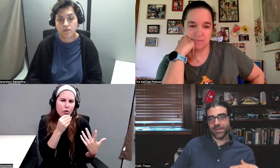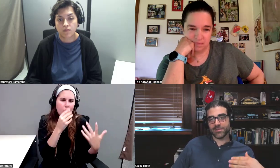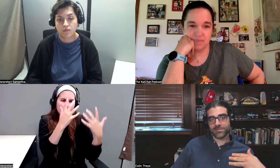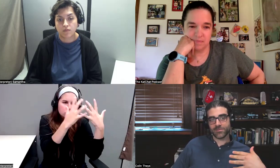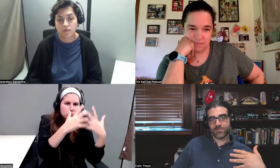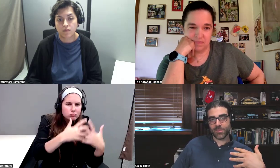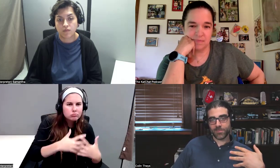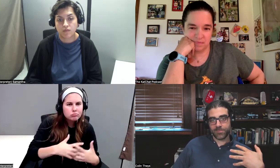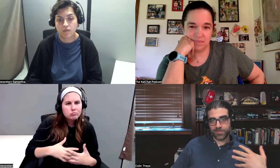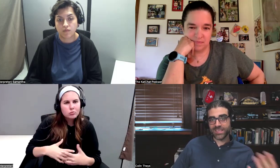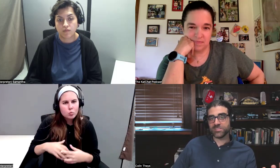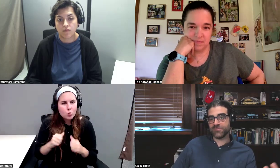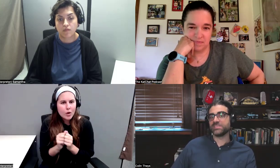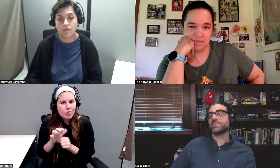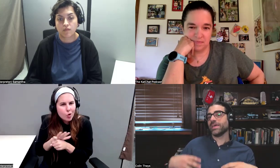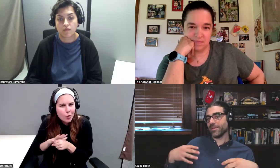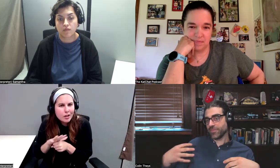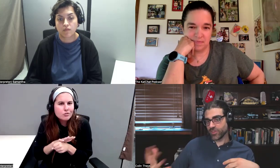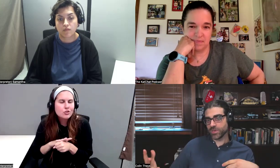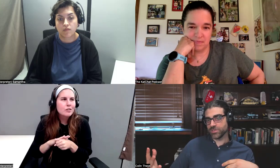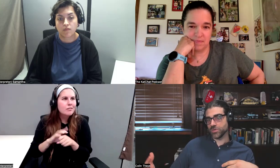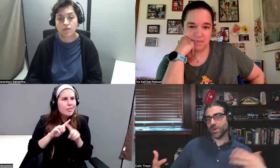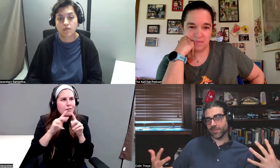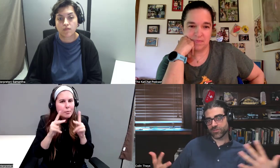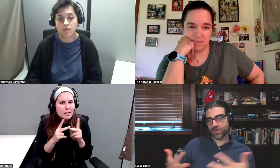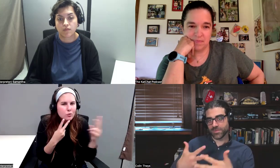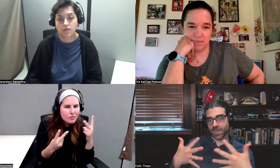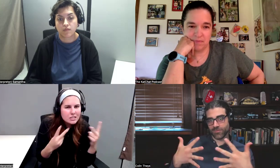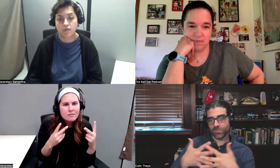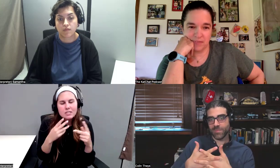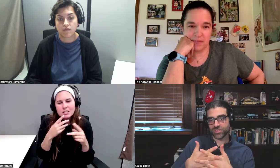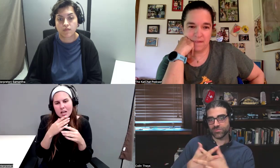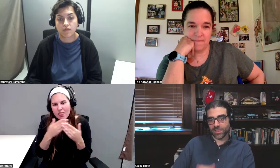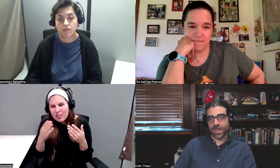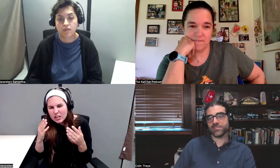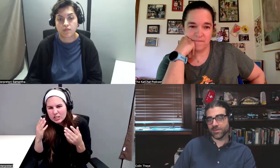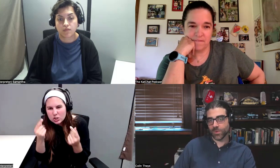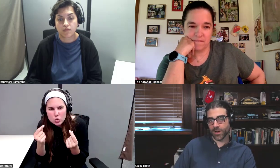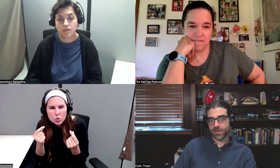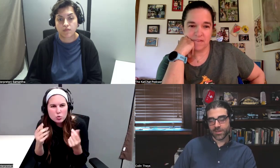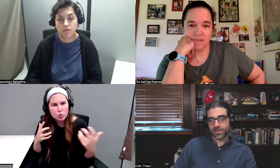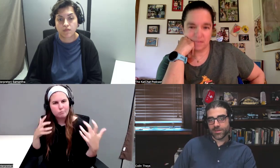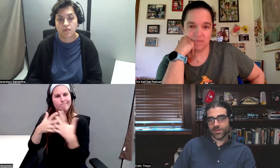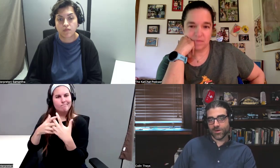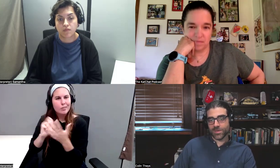location and places we visited and things we could do, and the script that kind of meshed really nicely